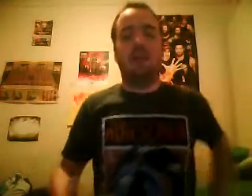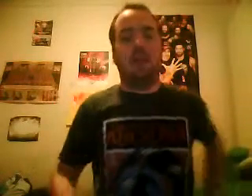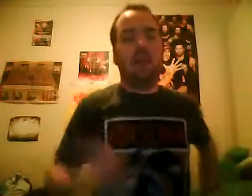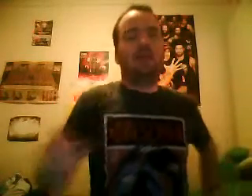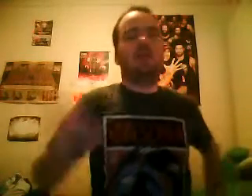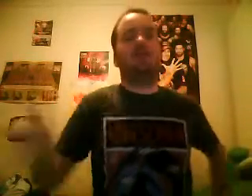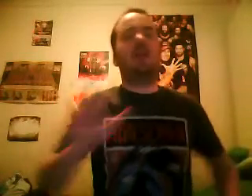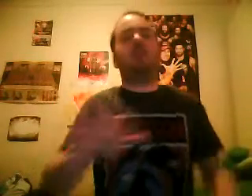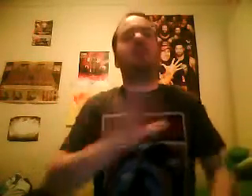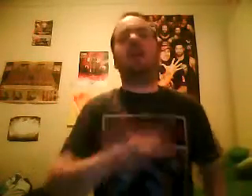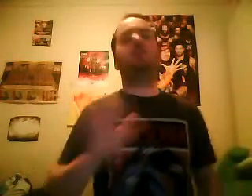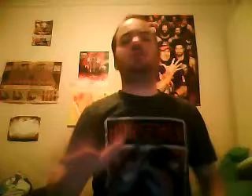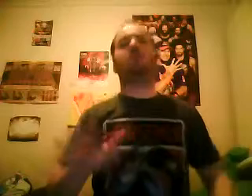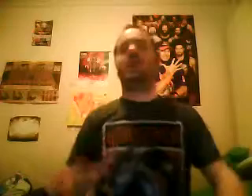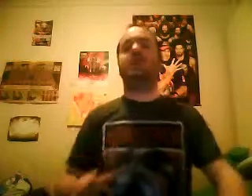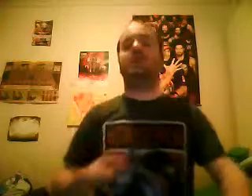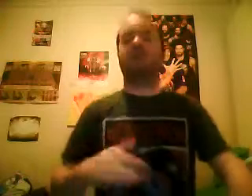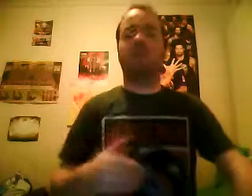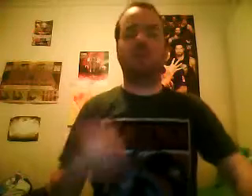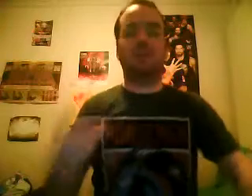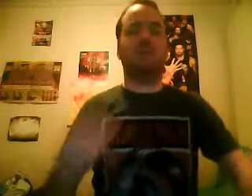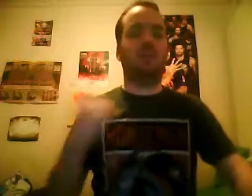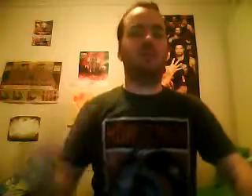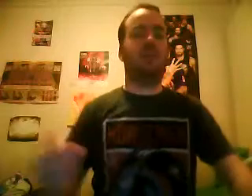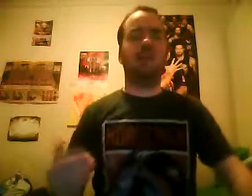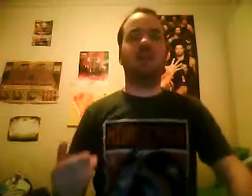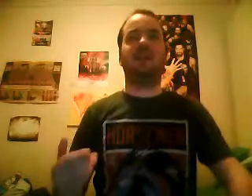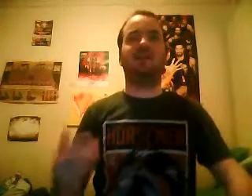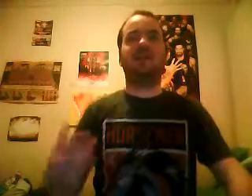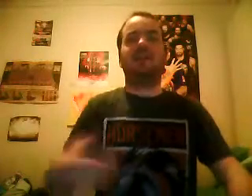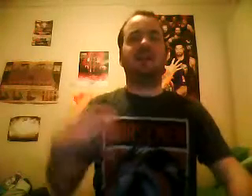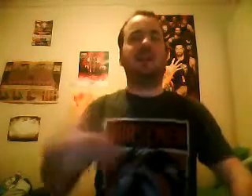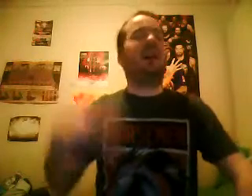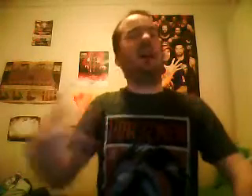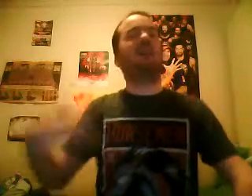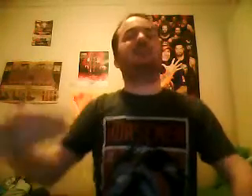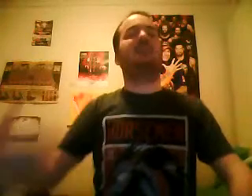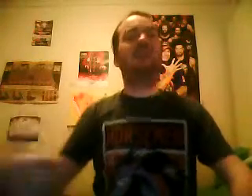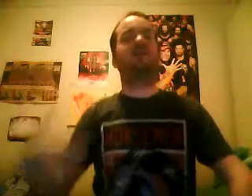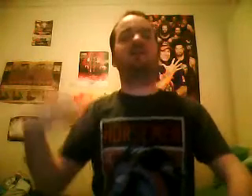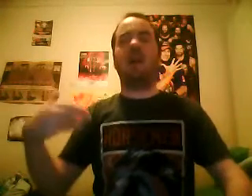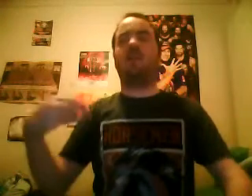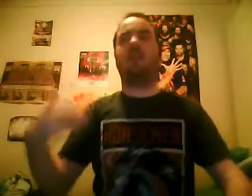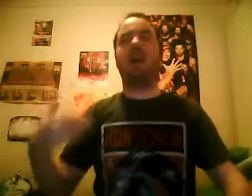And if there's one thing I will say that I don't like about this, yeah, I understand she's now a part of a